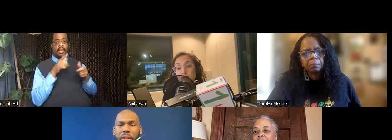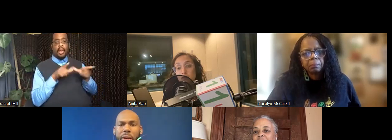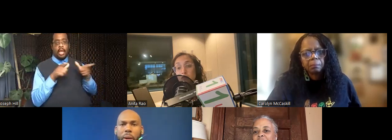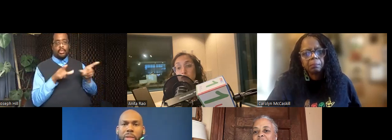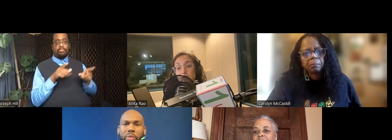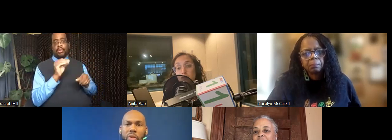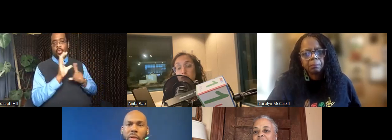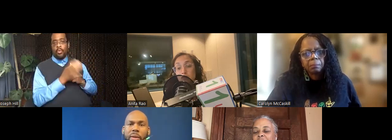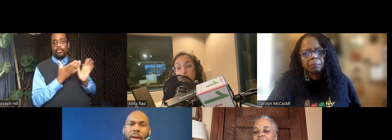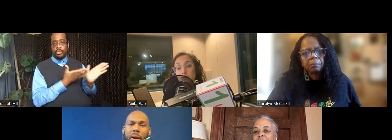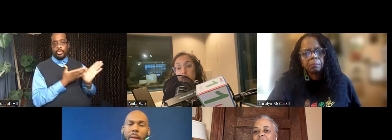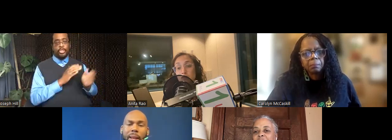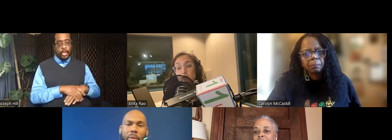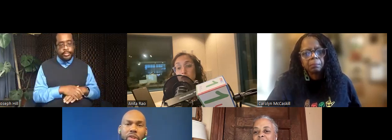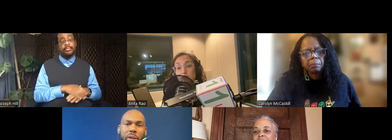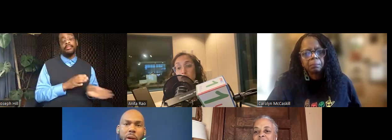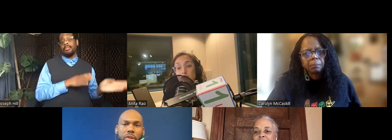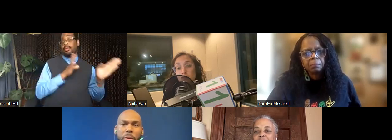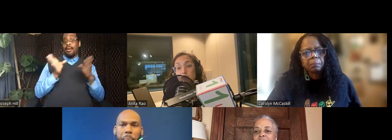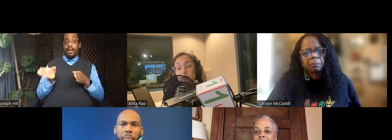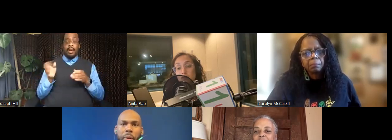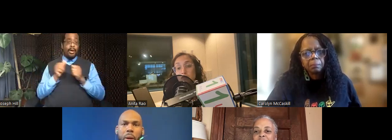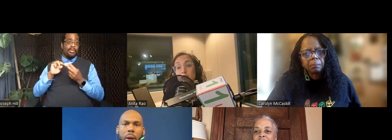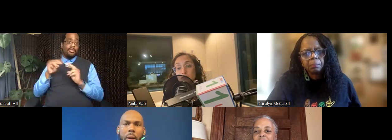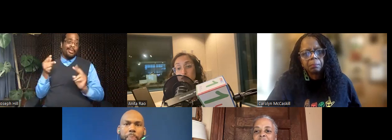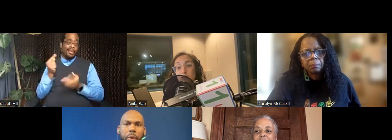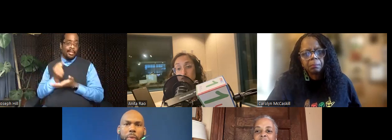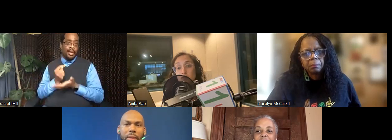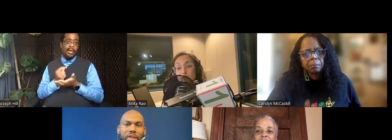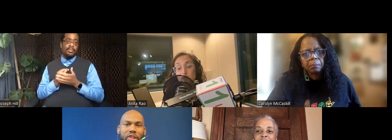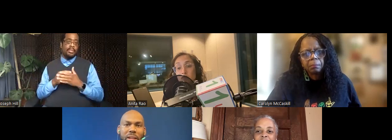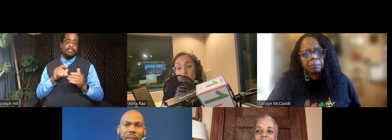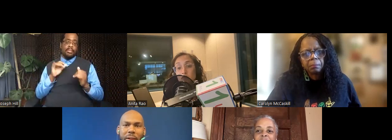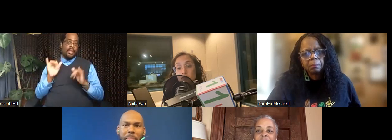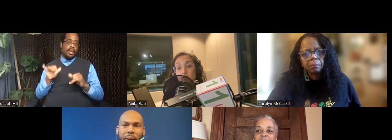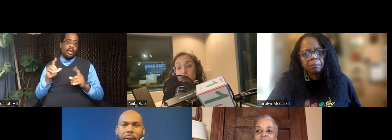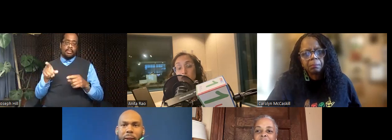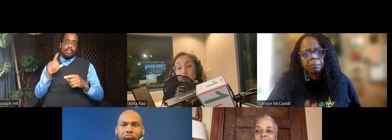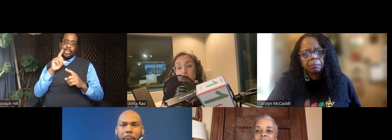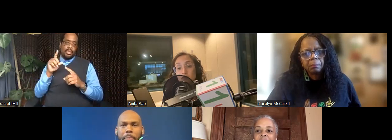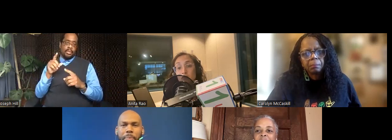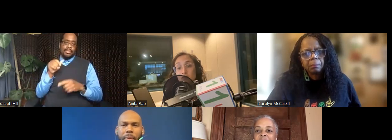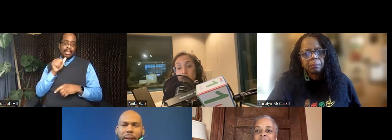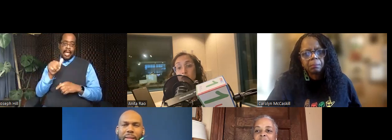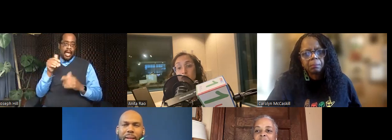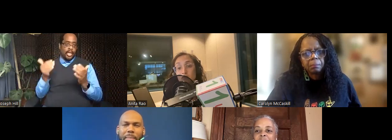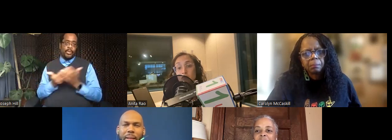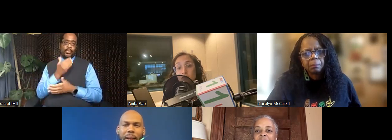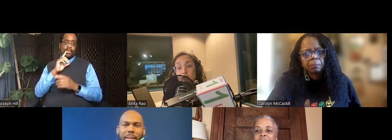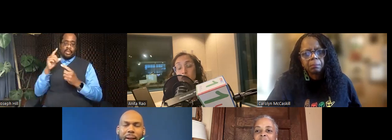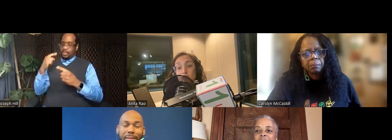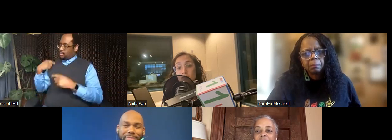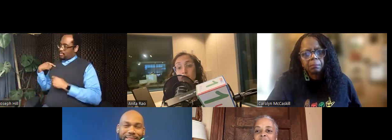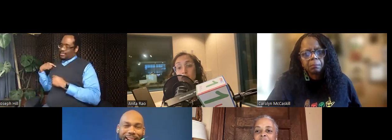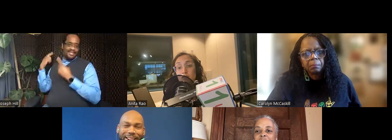more information in a way to preserve language and culture. With the gene therapy,